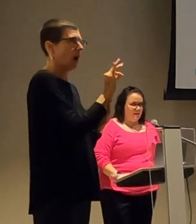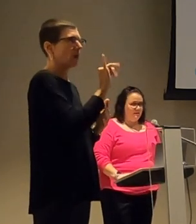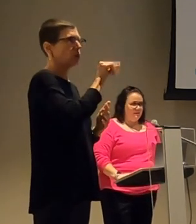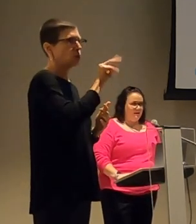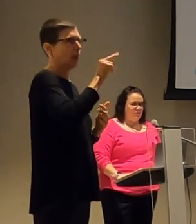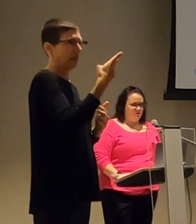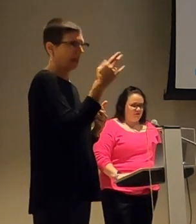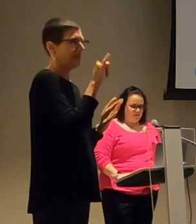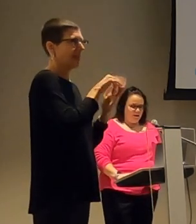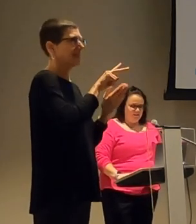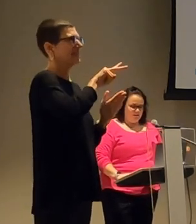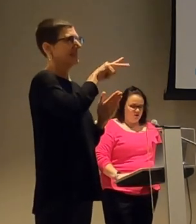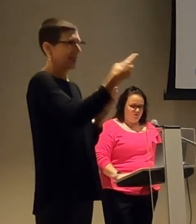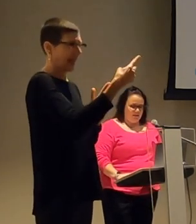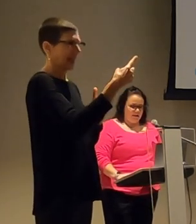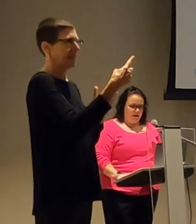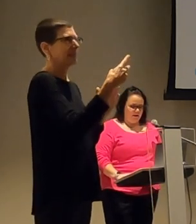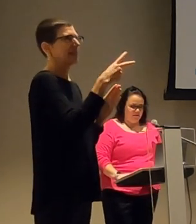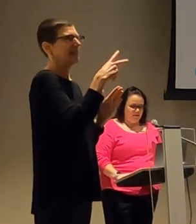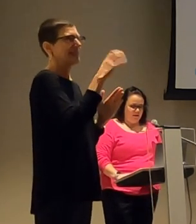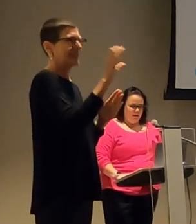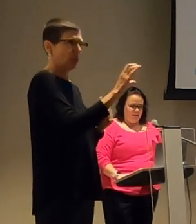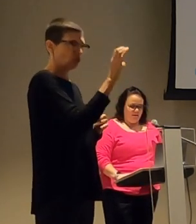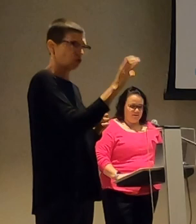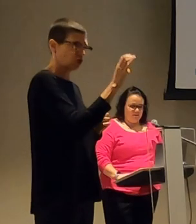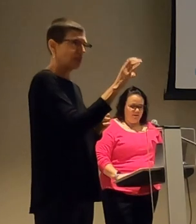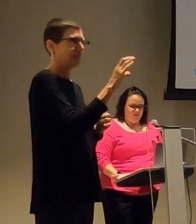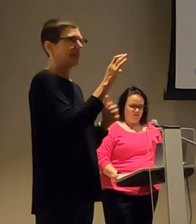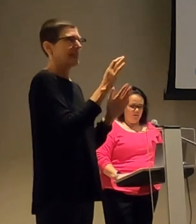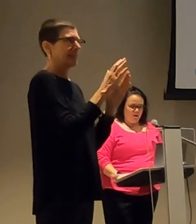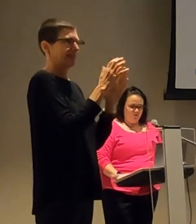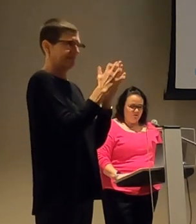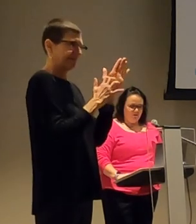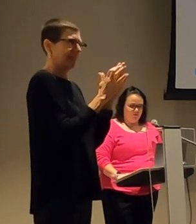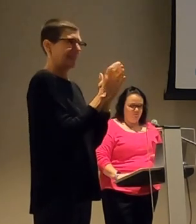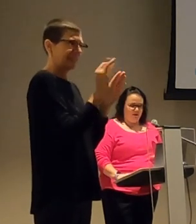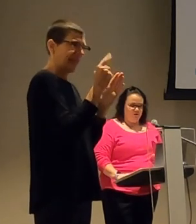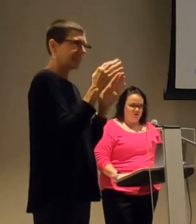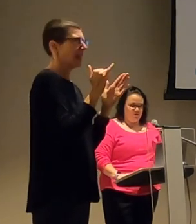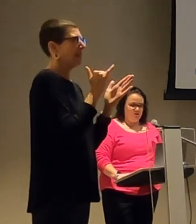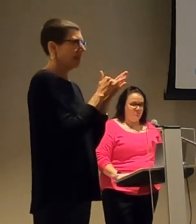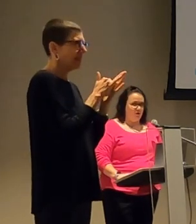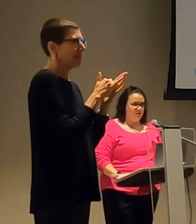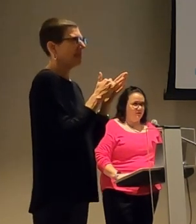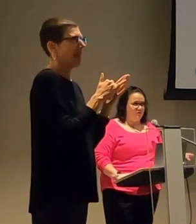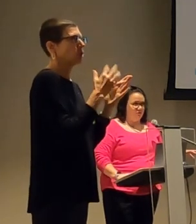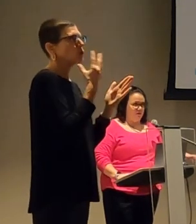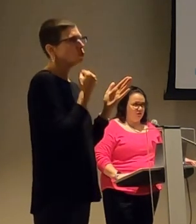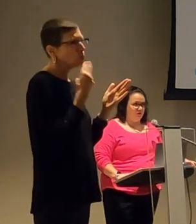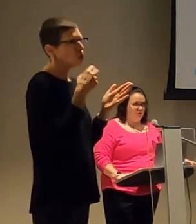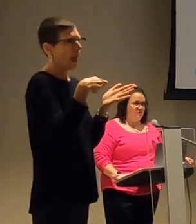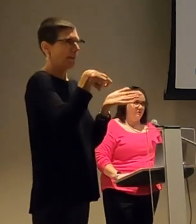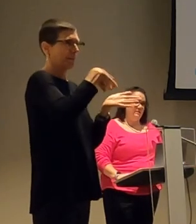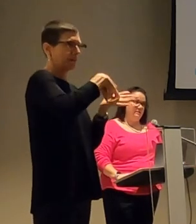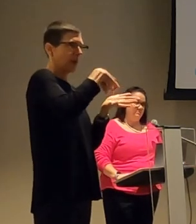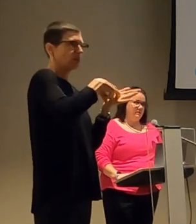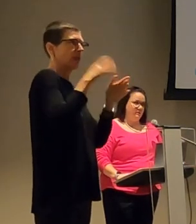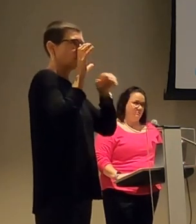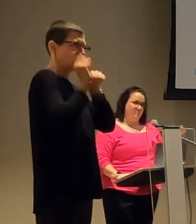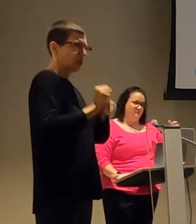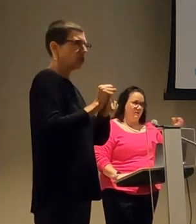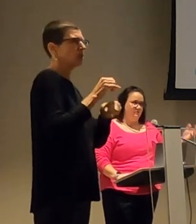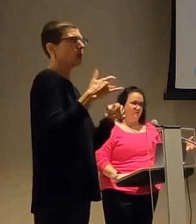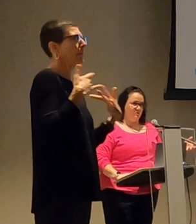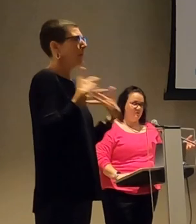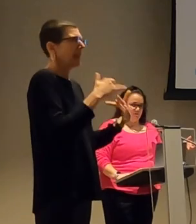is a second century text that is deemed apocryphal by Jewish and Protestant traditions, so it